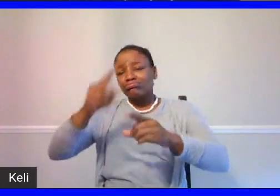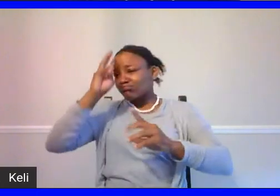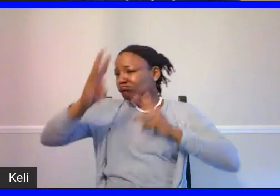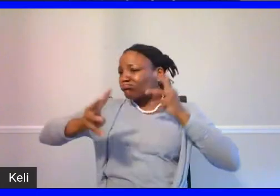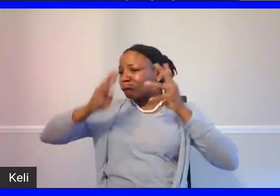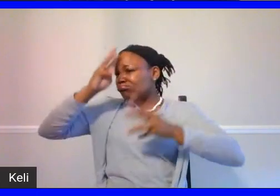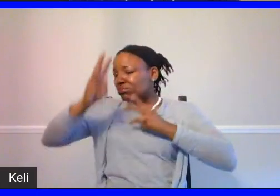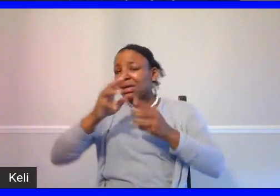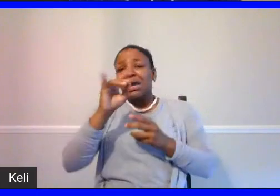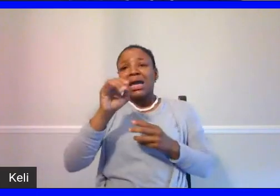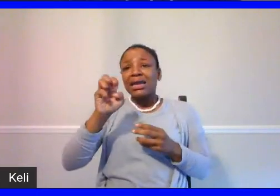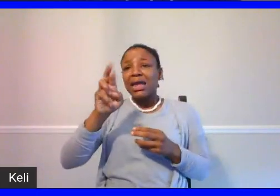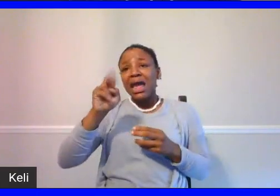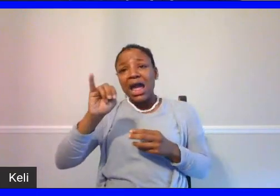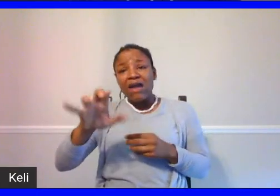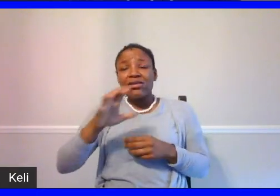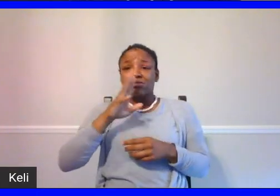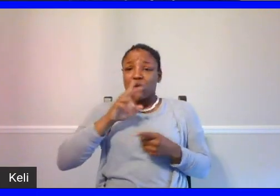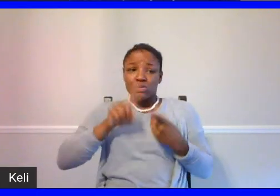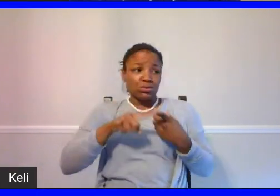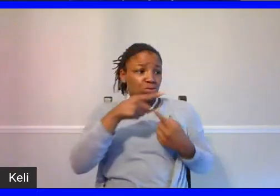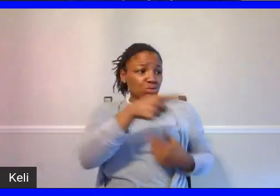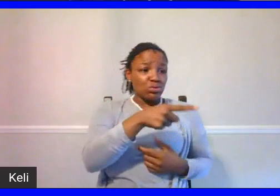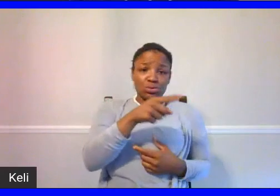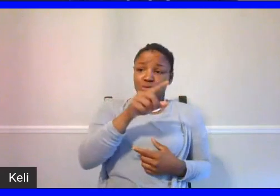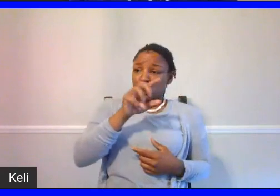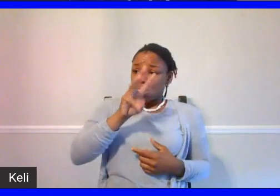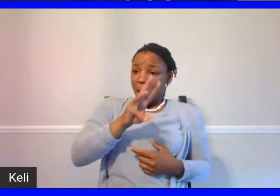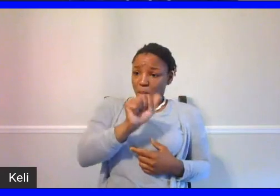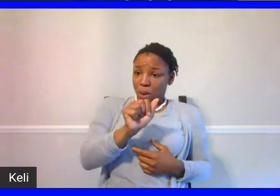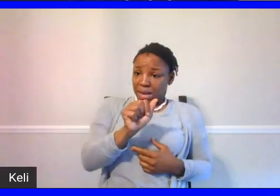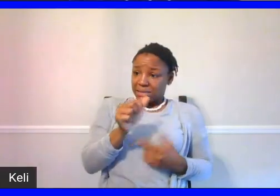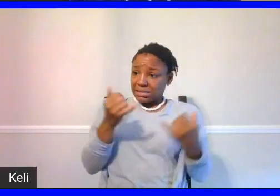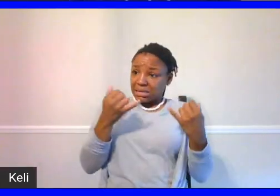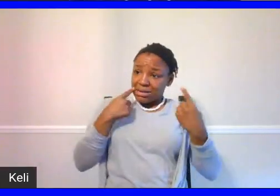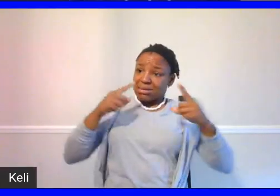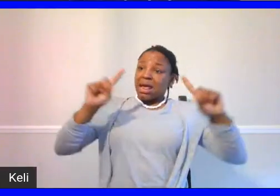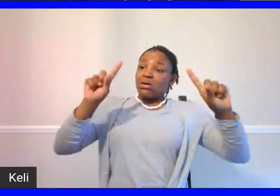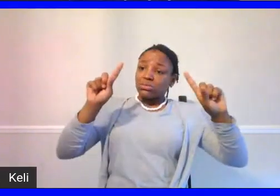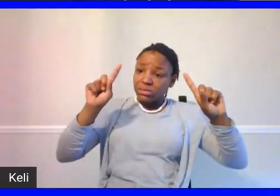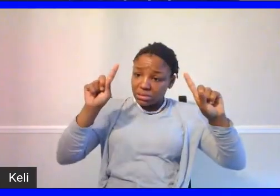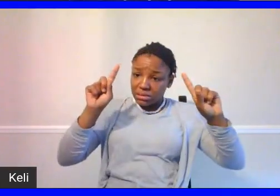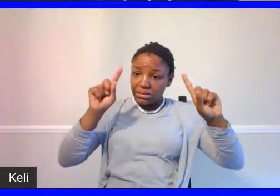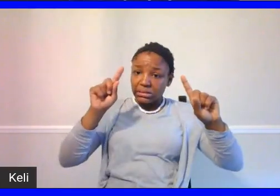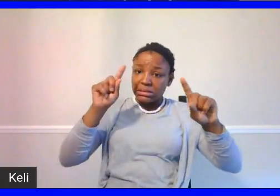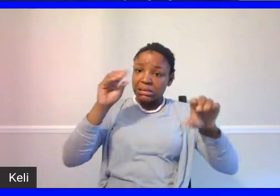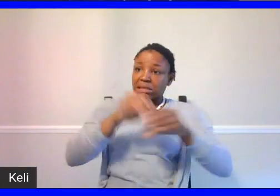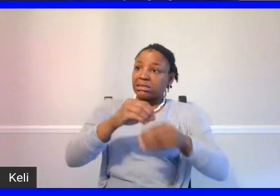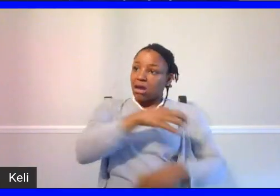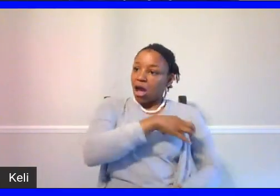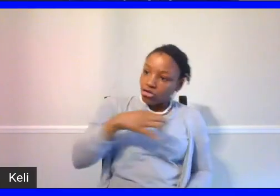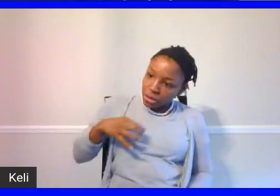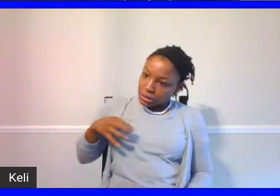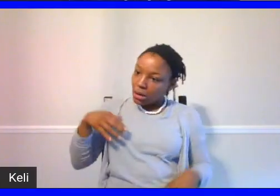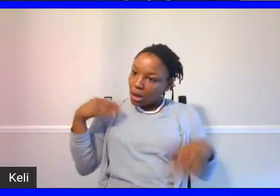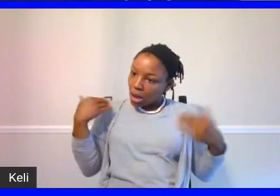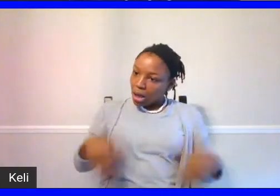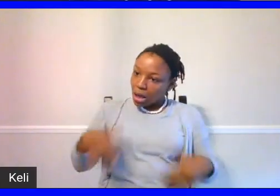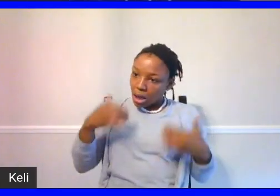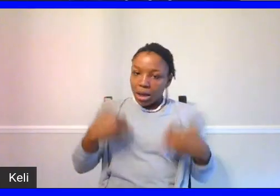like Eric spoke to, you know, the Wide Awakes are announced at Congress, right? Which is a pivotal moment.